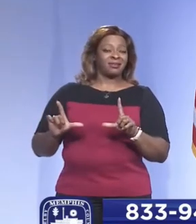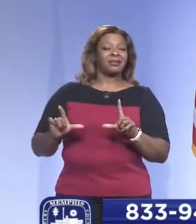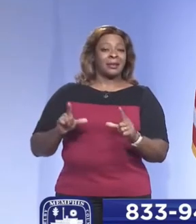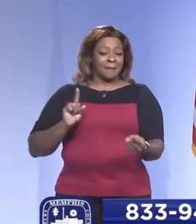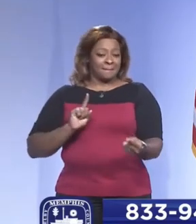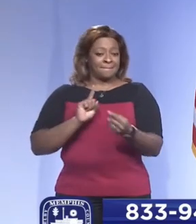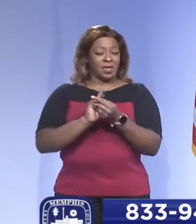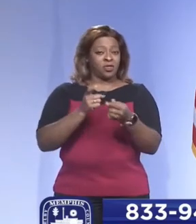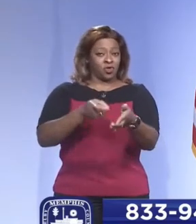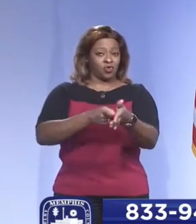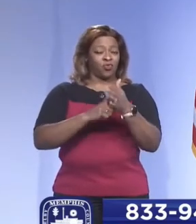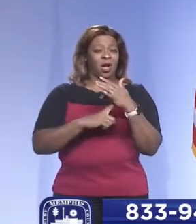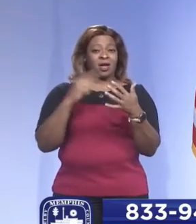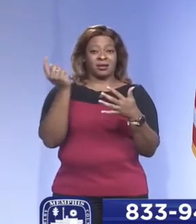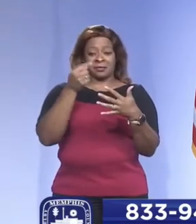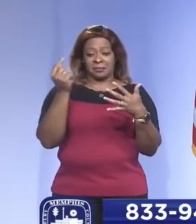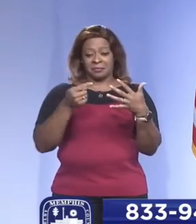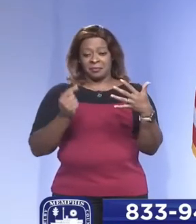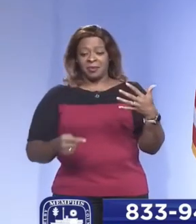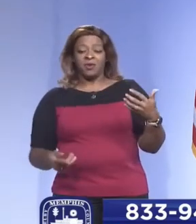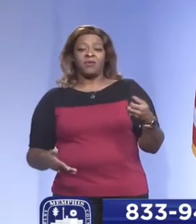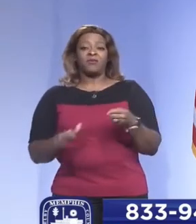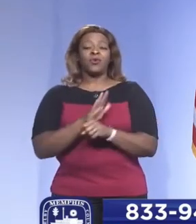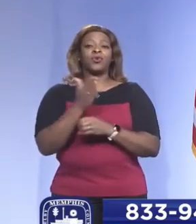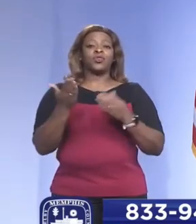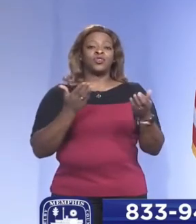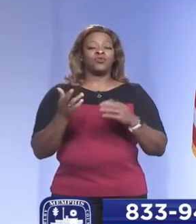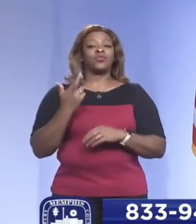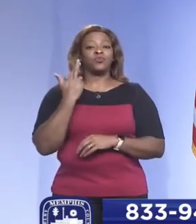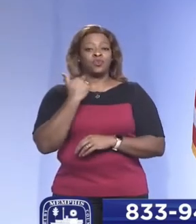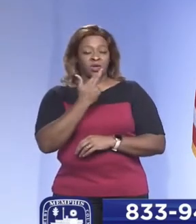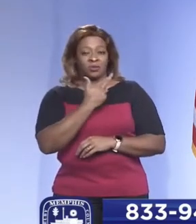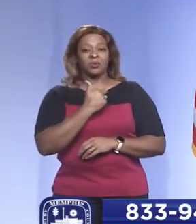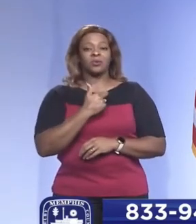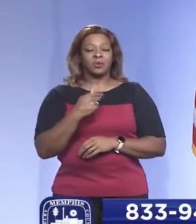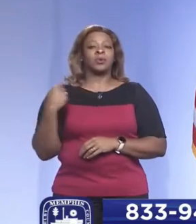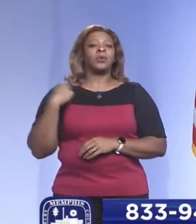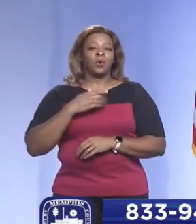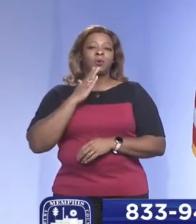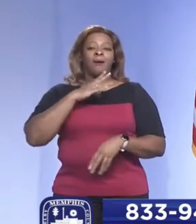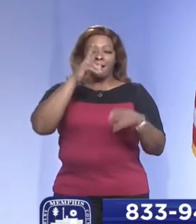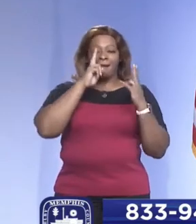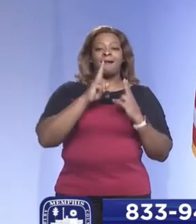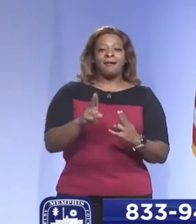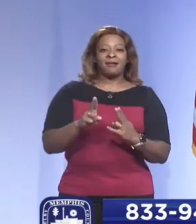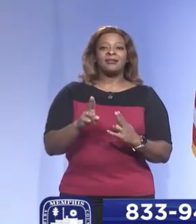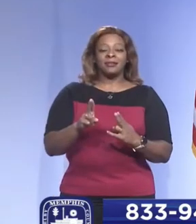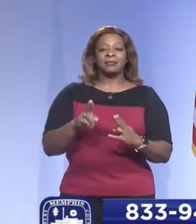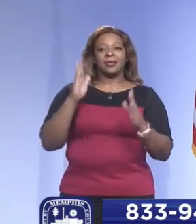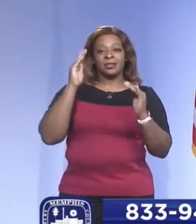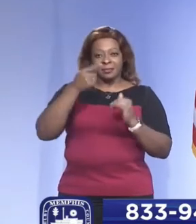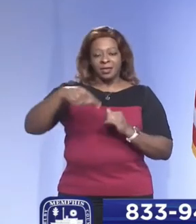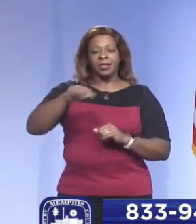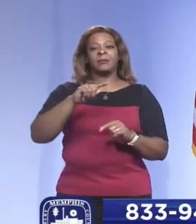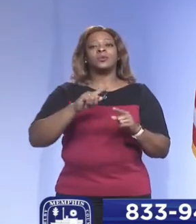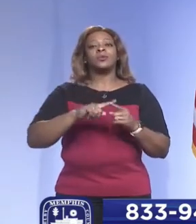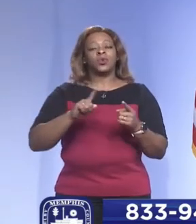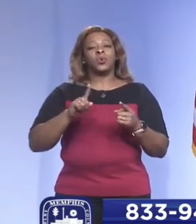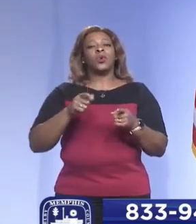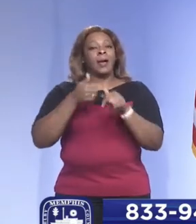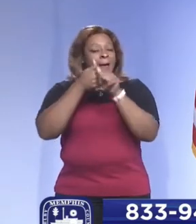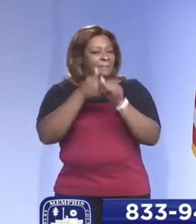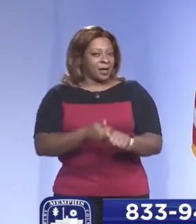the criteria of a full-service restaurant, we will honor that and expect them to abide